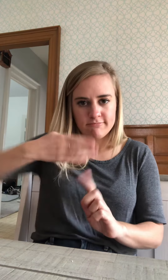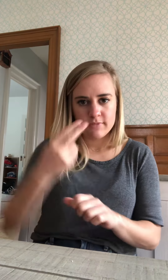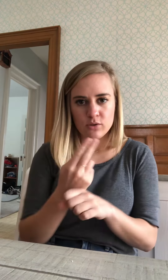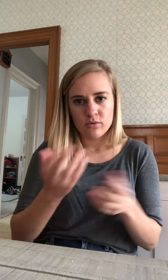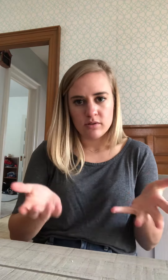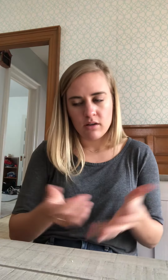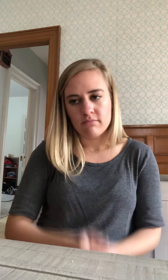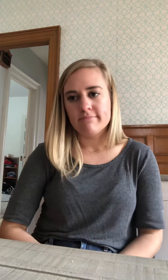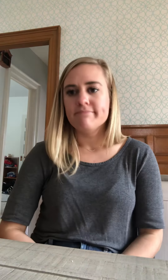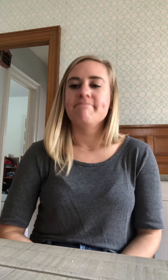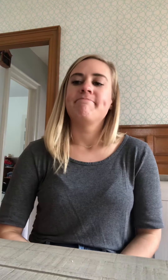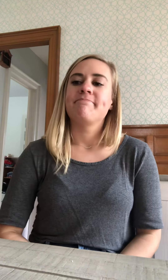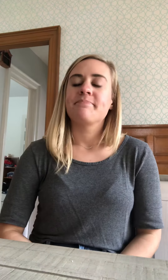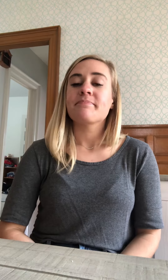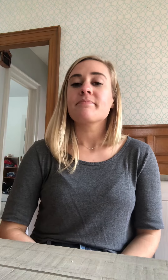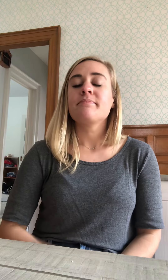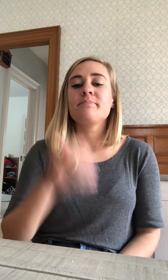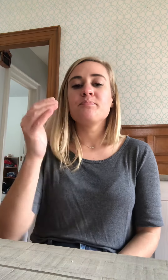Here's a CT image in the coronal plane,